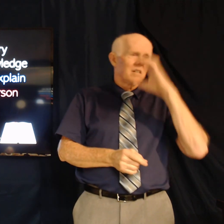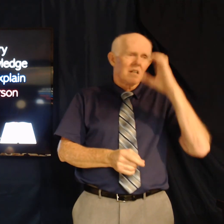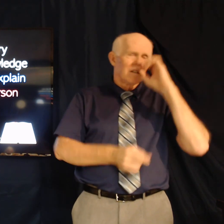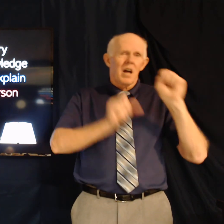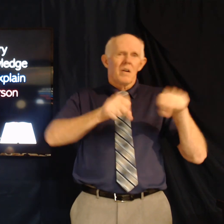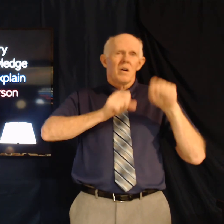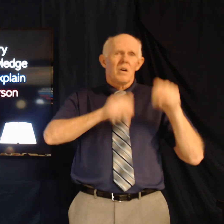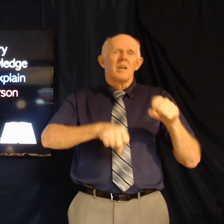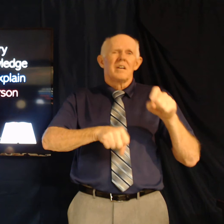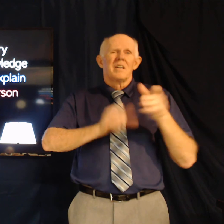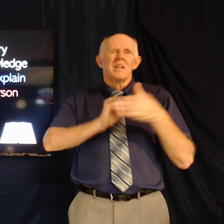can understand